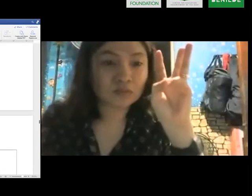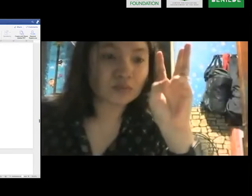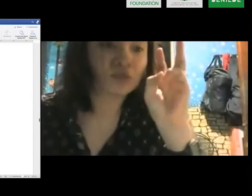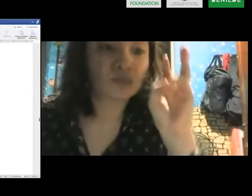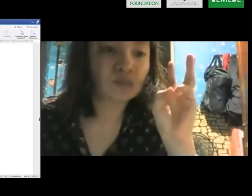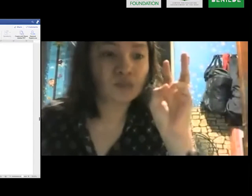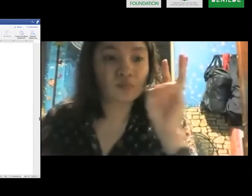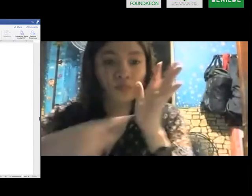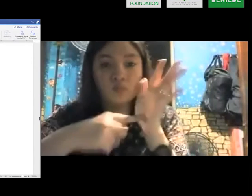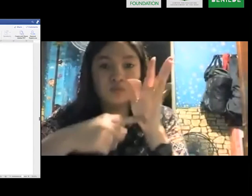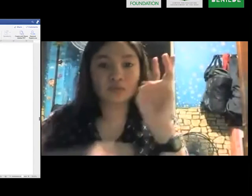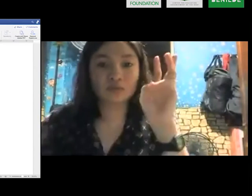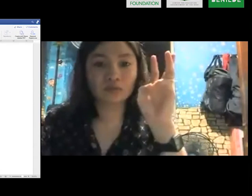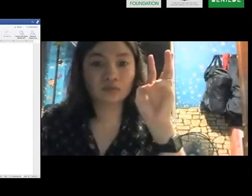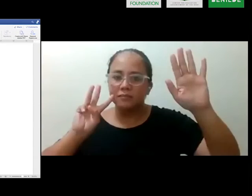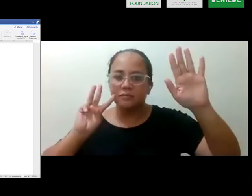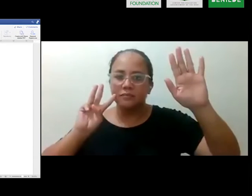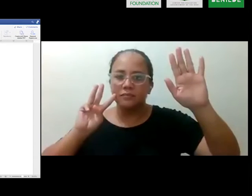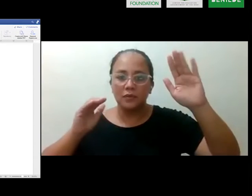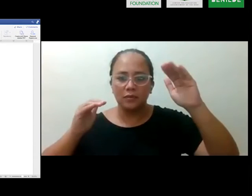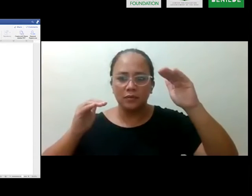sorry. The which is bigger.